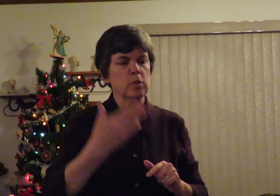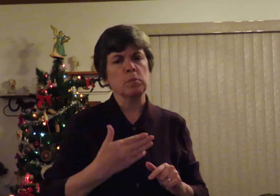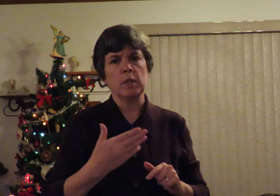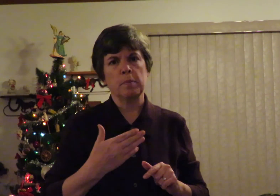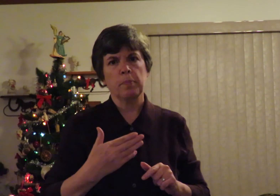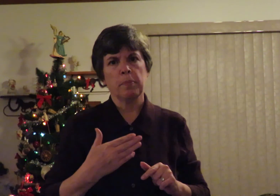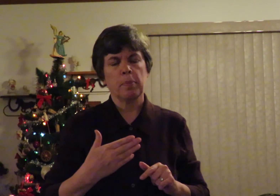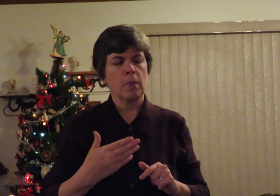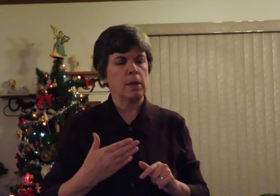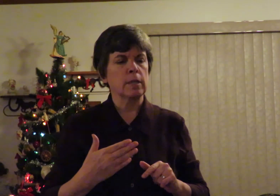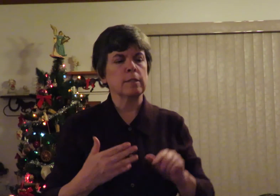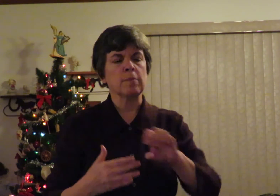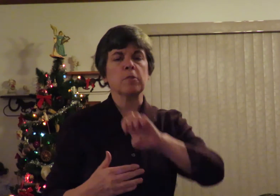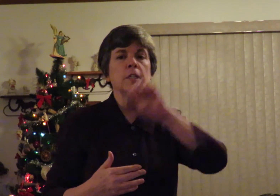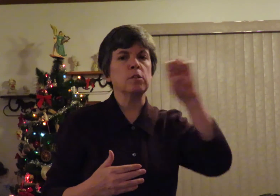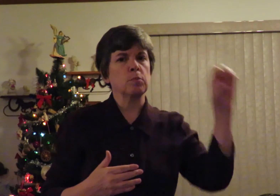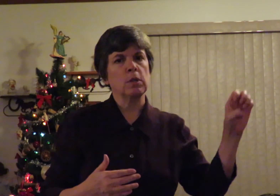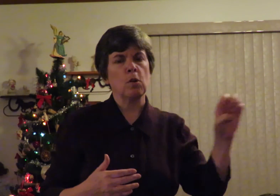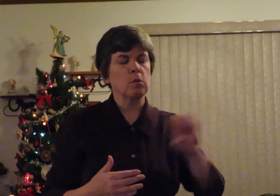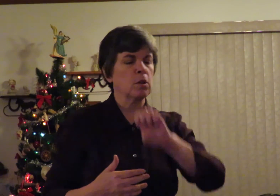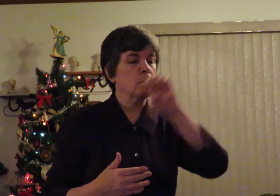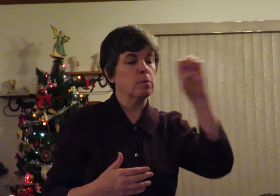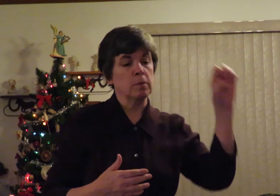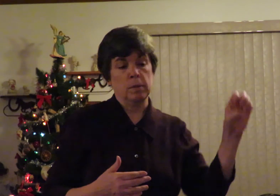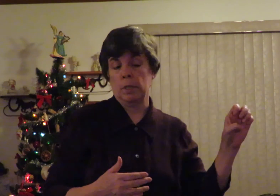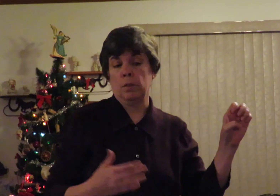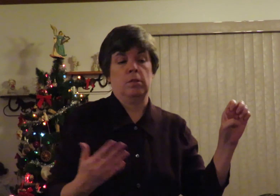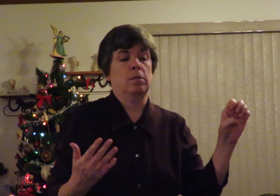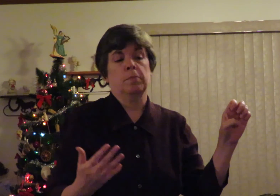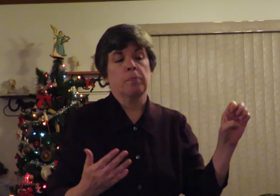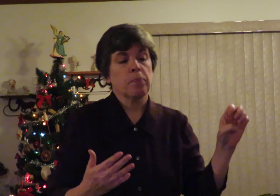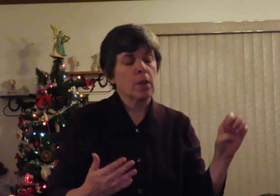me. Except for east, we all go east.